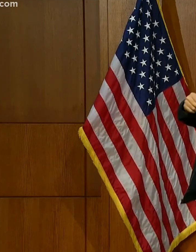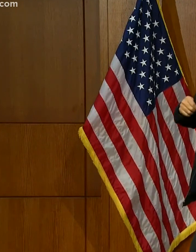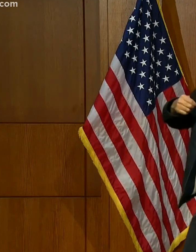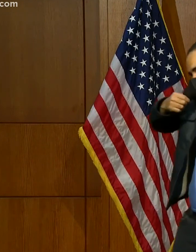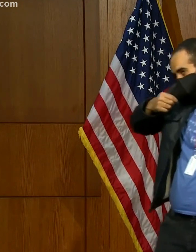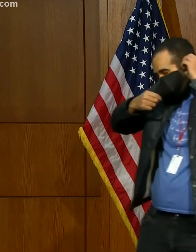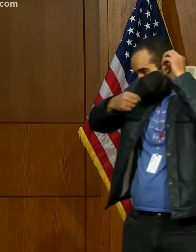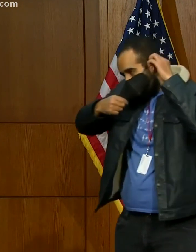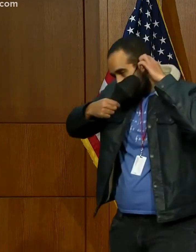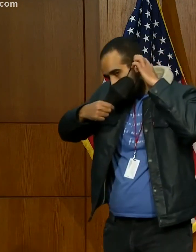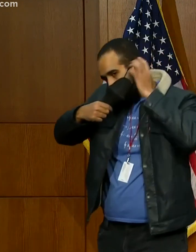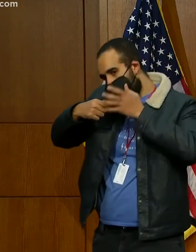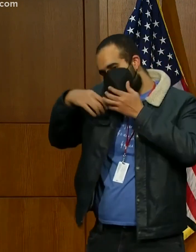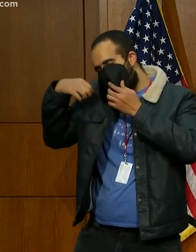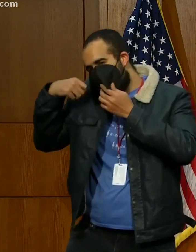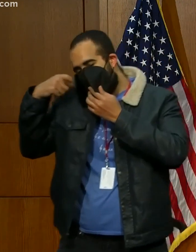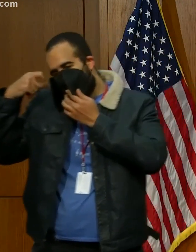Stop.